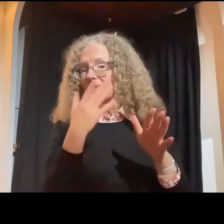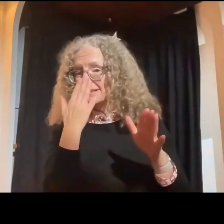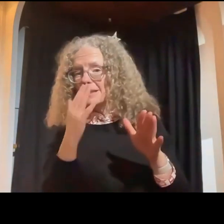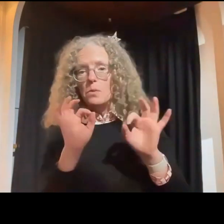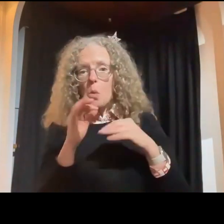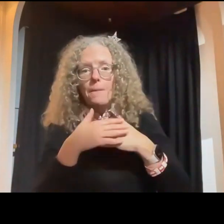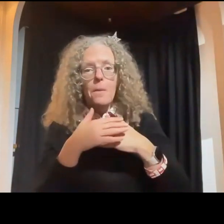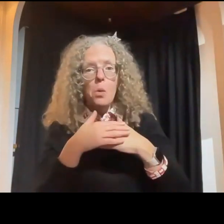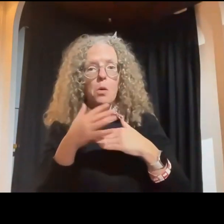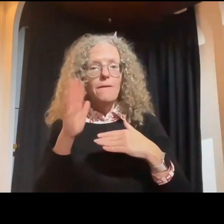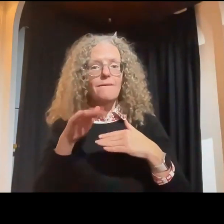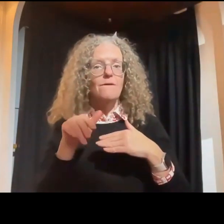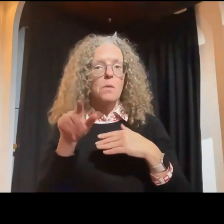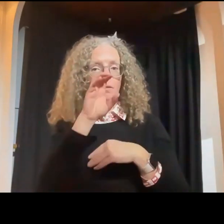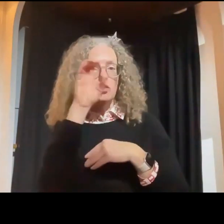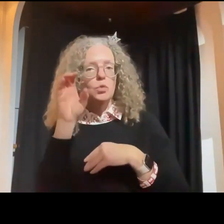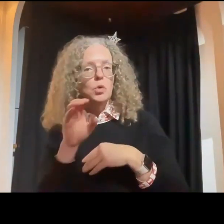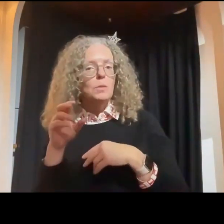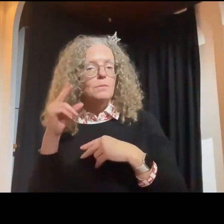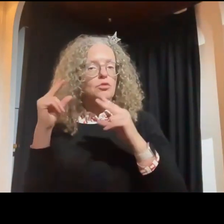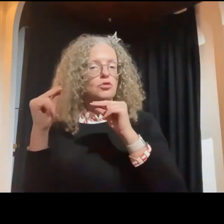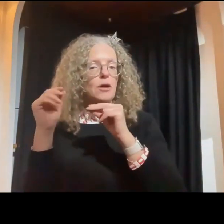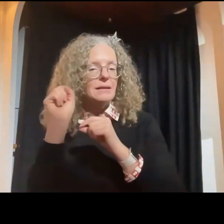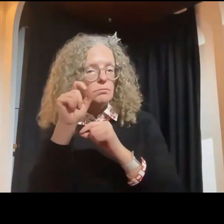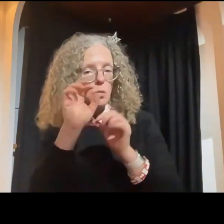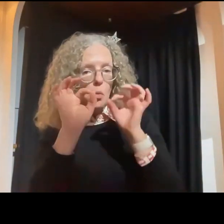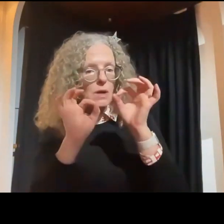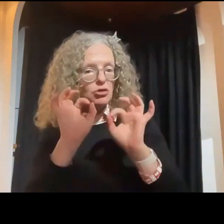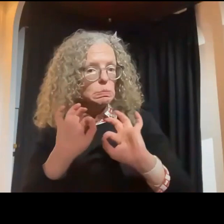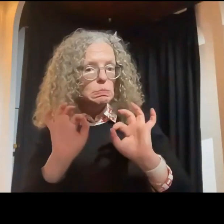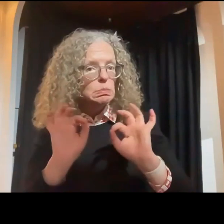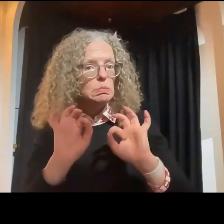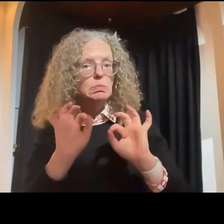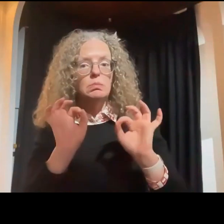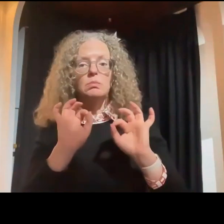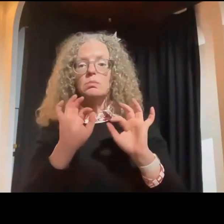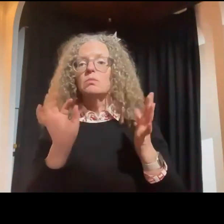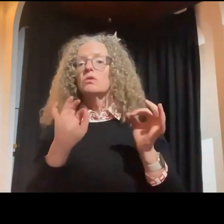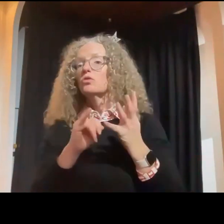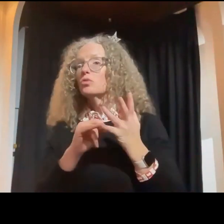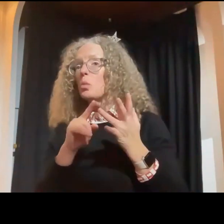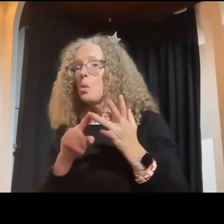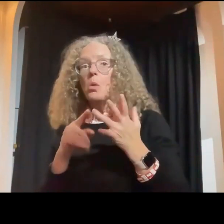We have just 15 minutes left, but I think things have quietened down on Zoom. There's no more in the chat there.